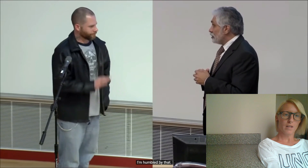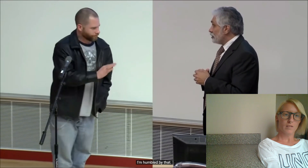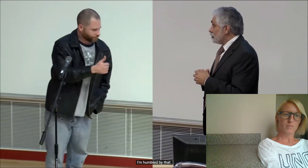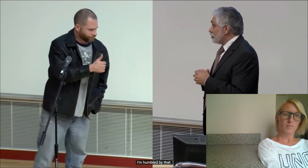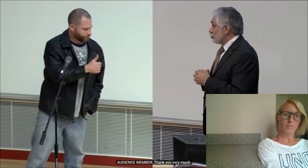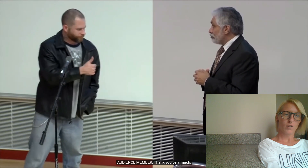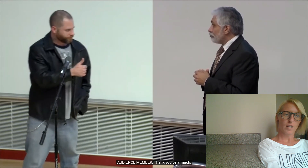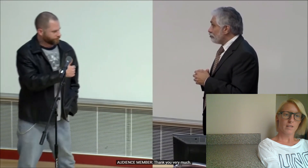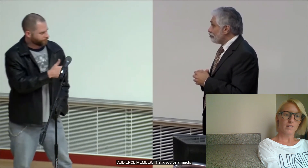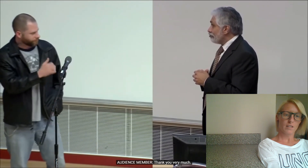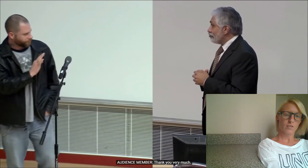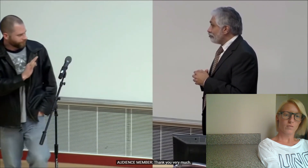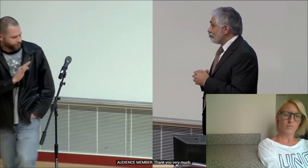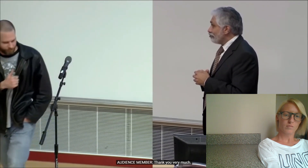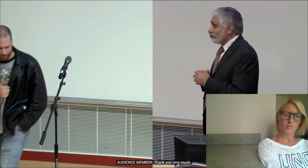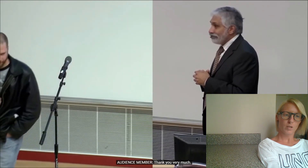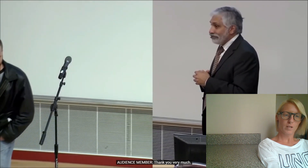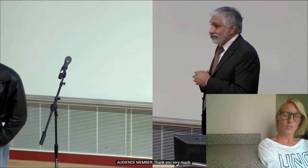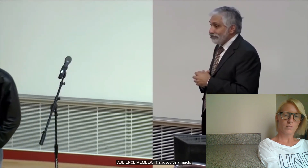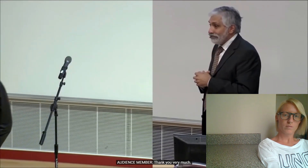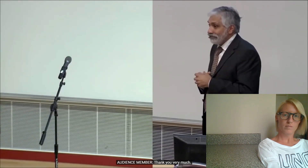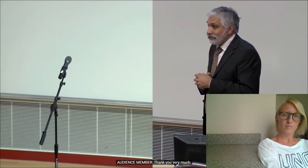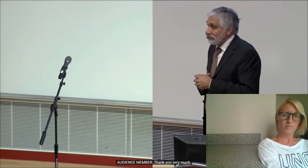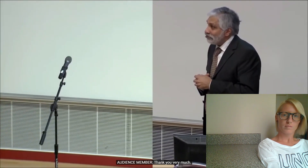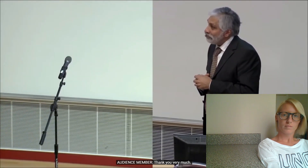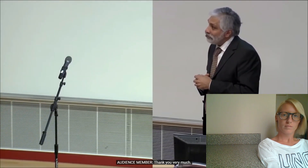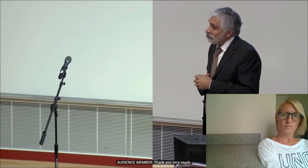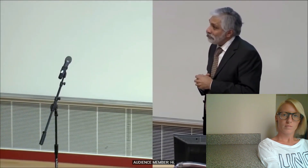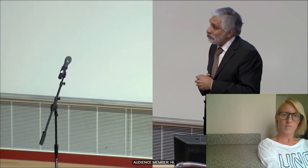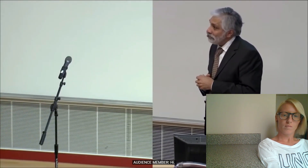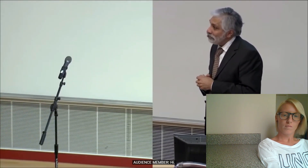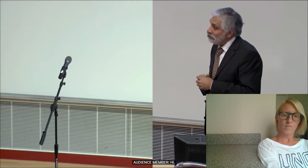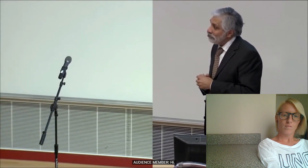humbled by that. Okay, thank you. Thank you very much.